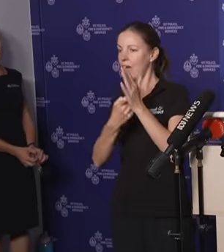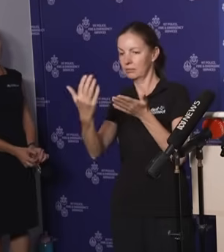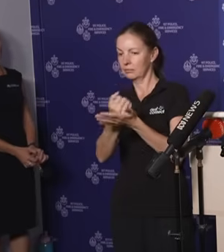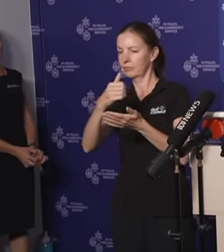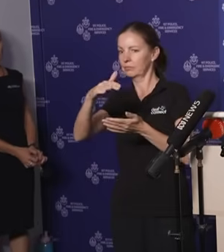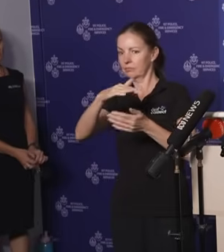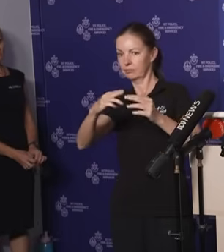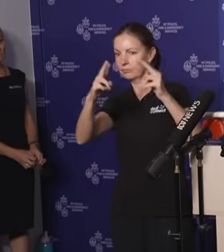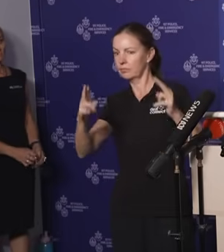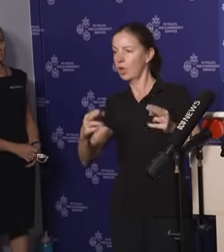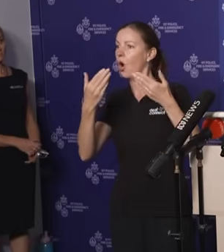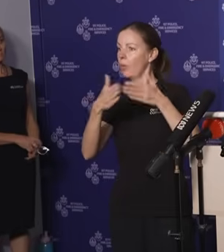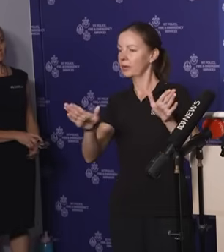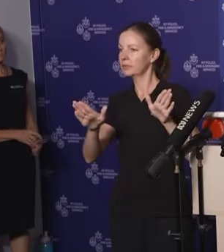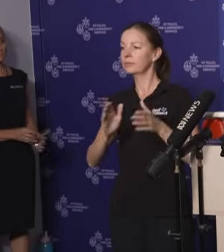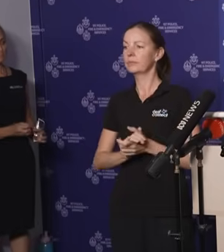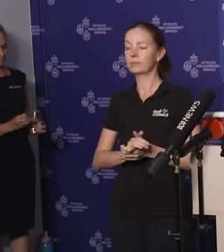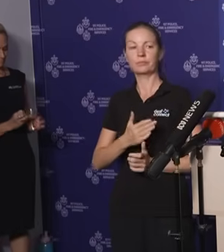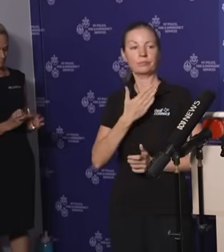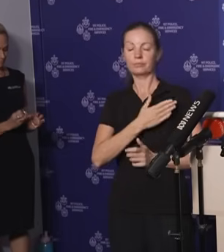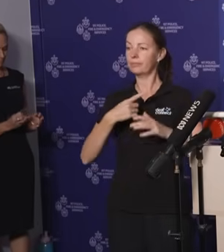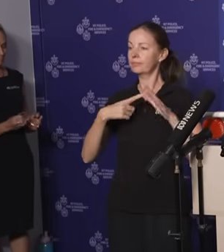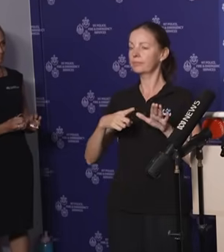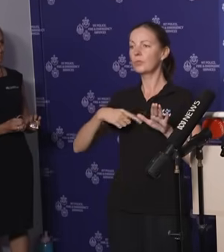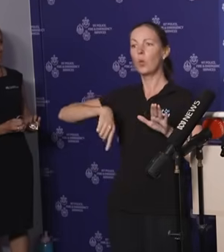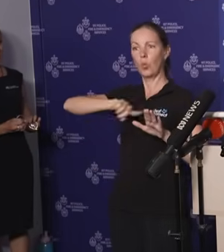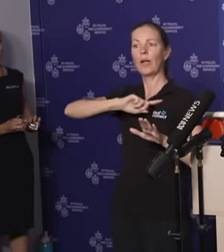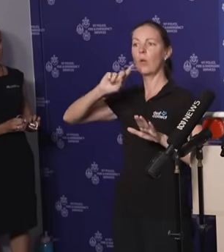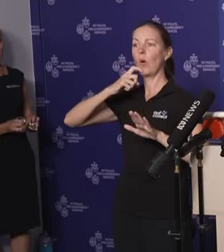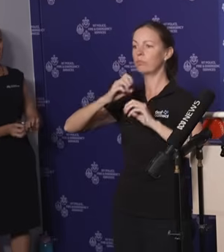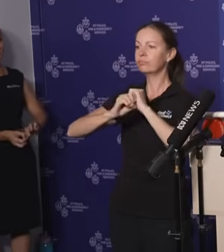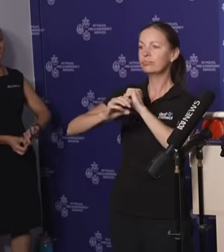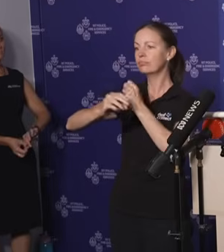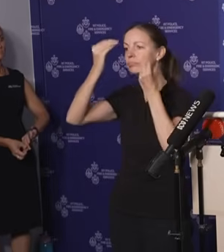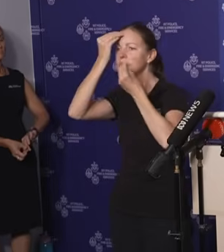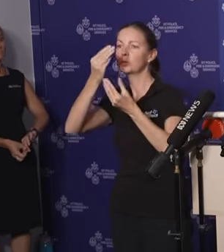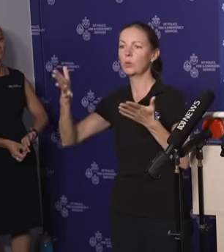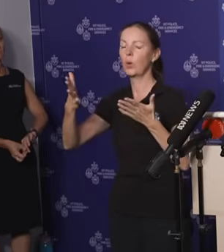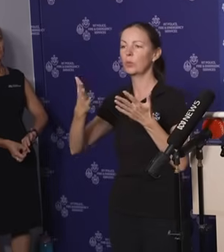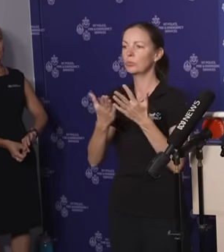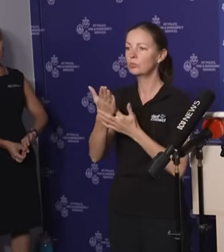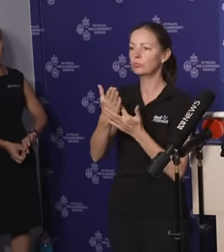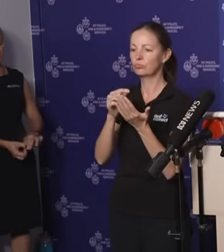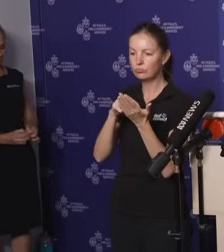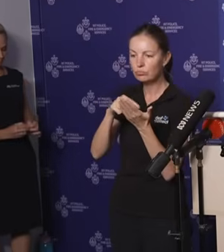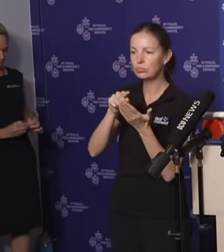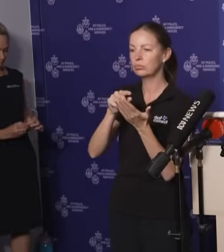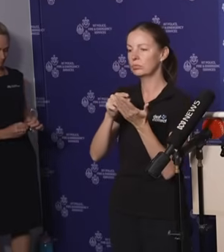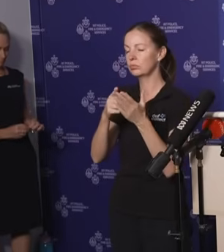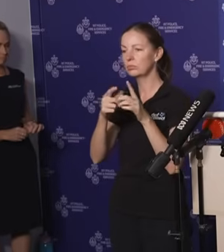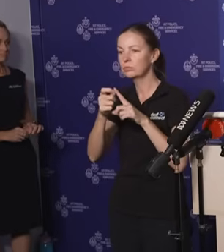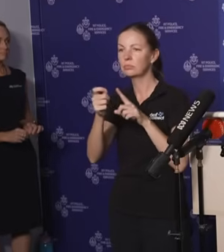there will be very overt messaging through all of the media outlets. Media,